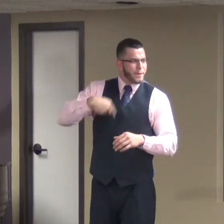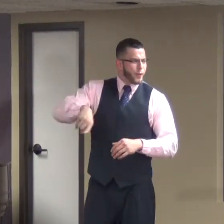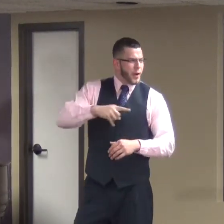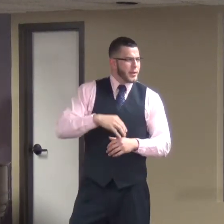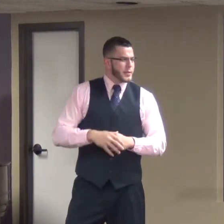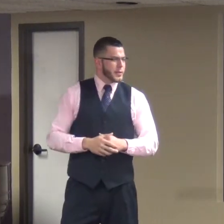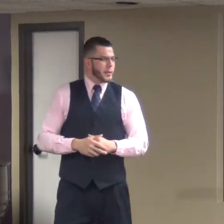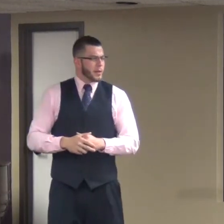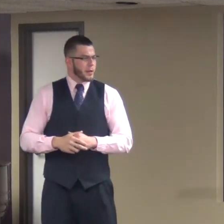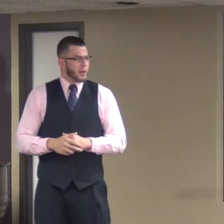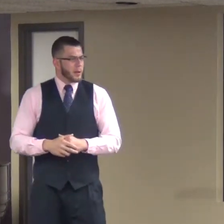for us.